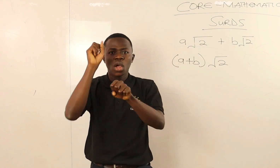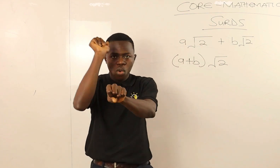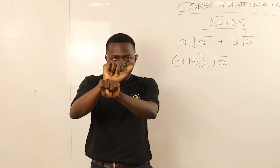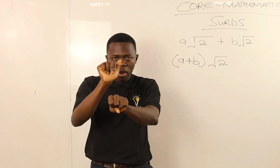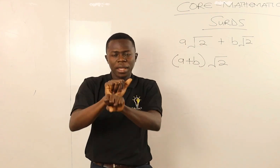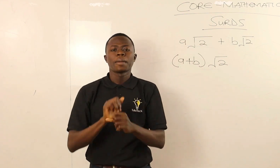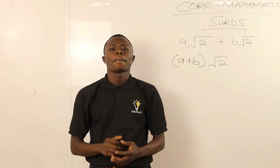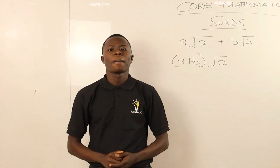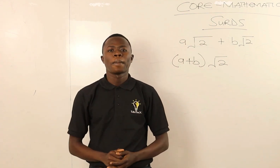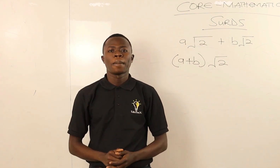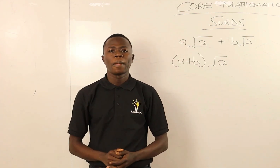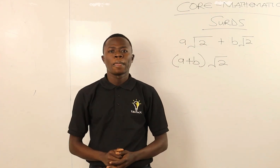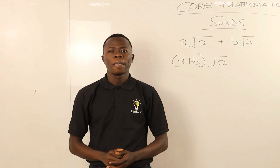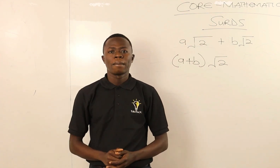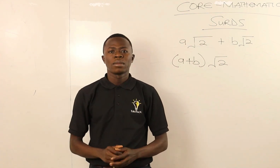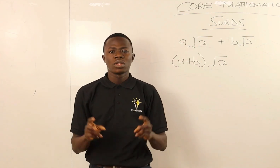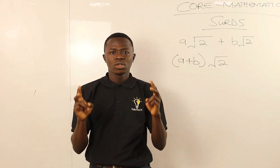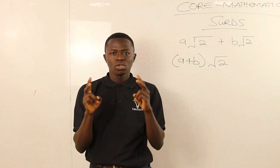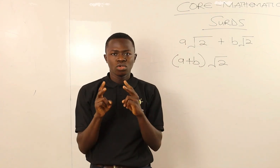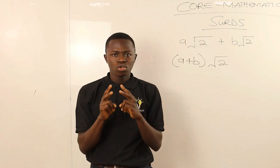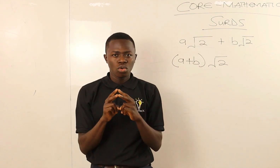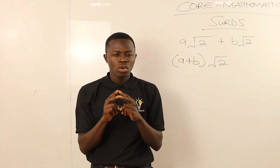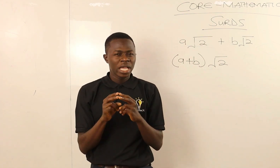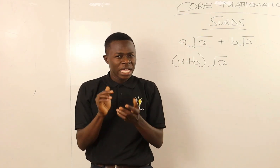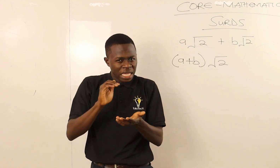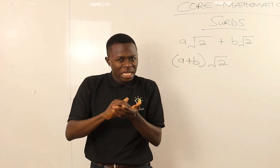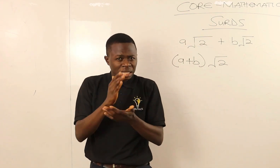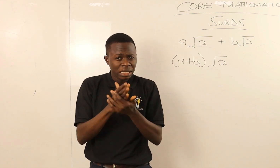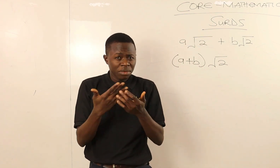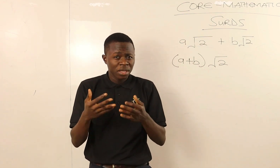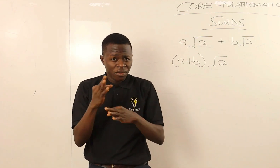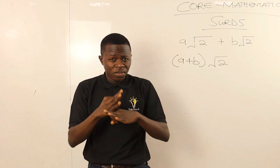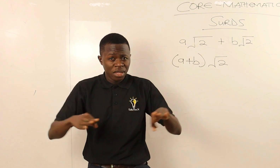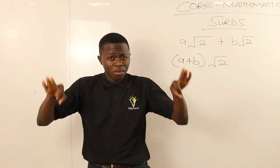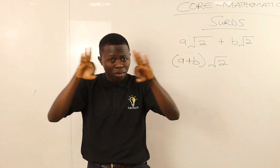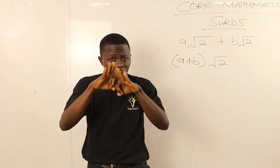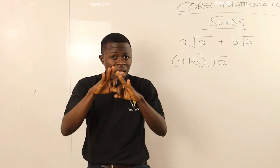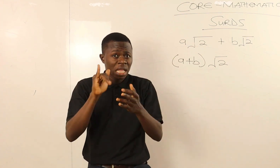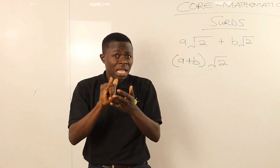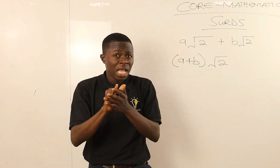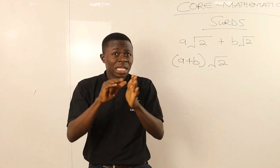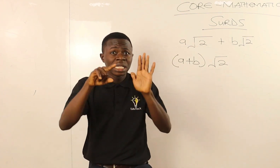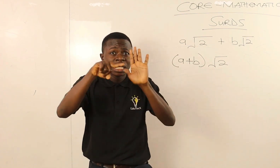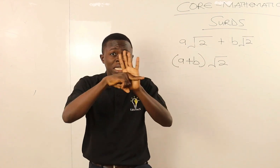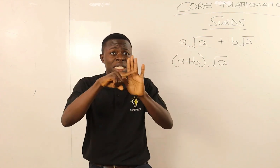If you're able to follow these simple steps, then you can actually add or subtract sets so easily or